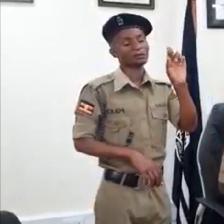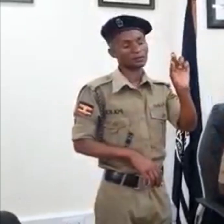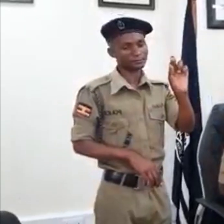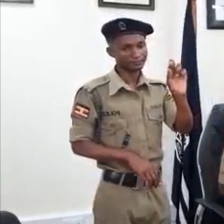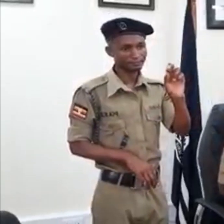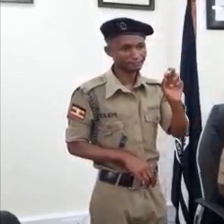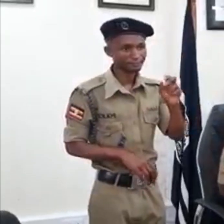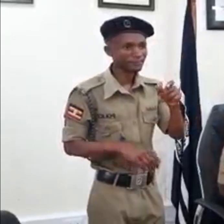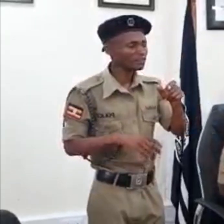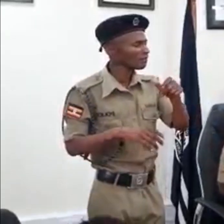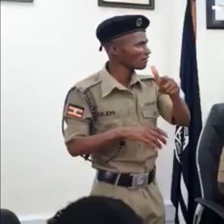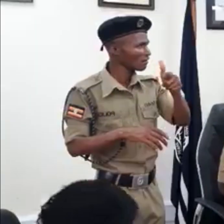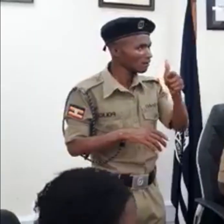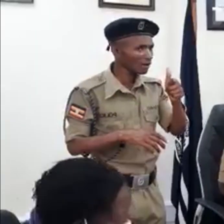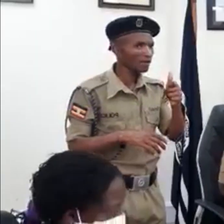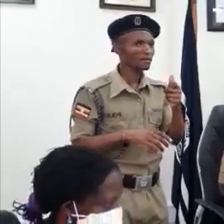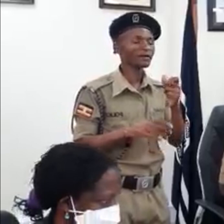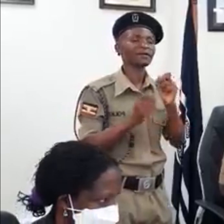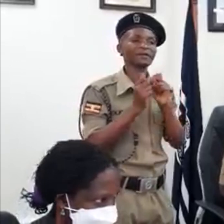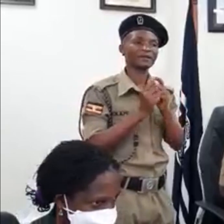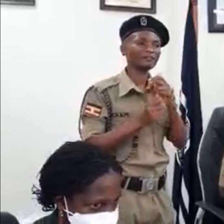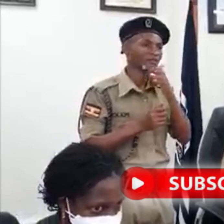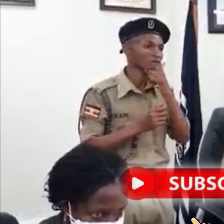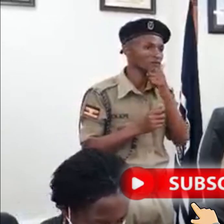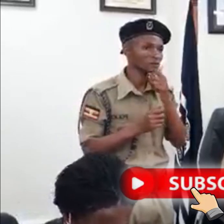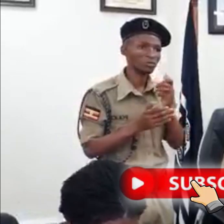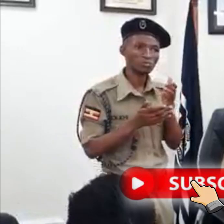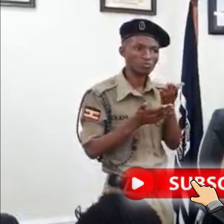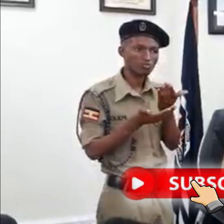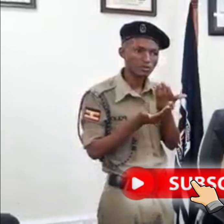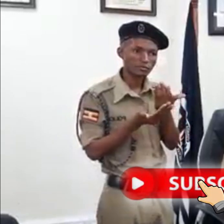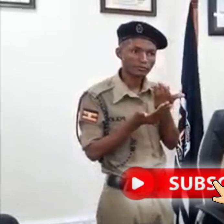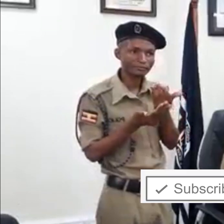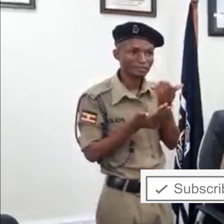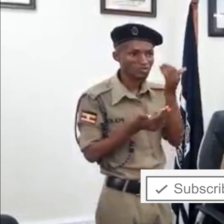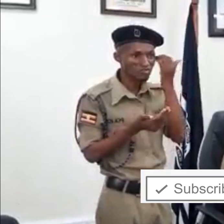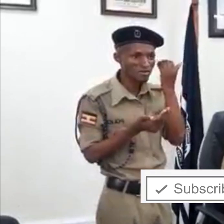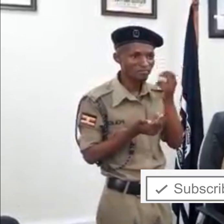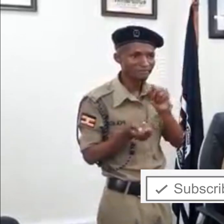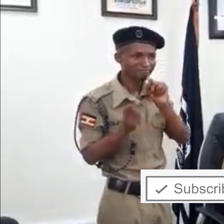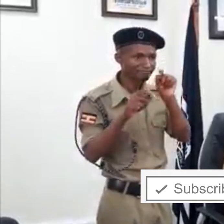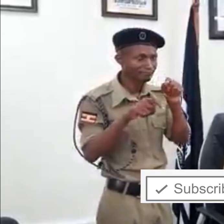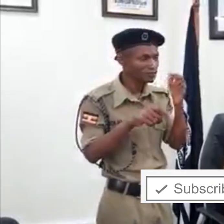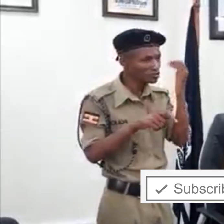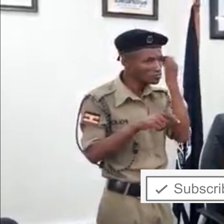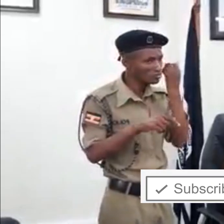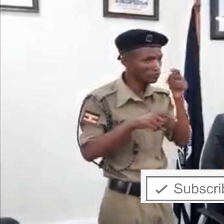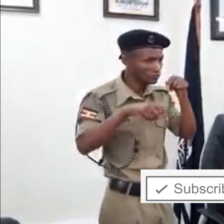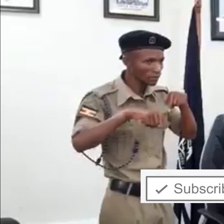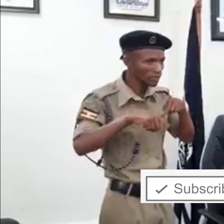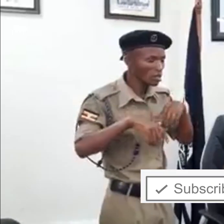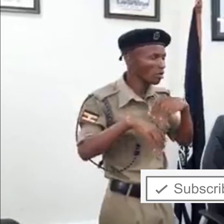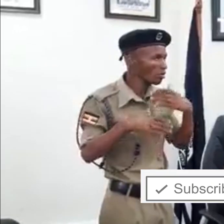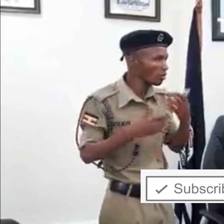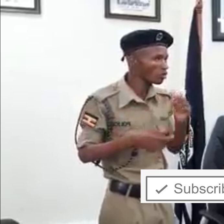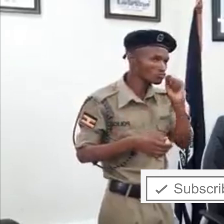An additional 11 suspects are pending court either today or tomorrow after their case files were